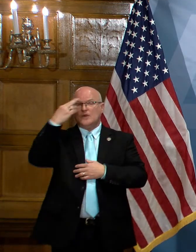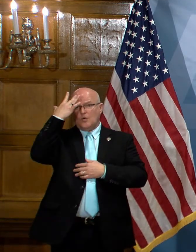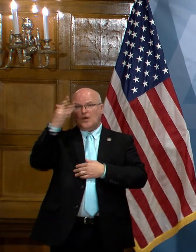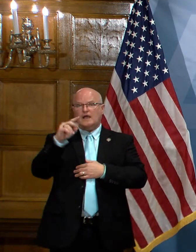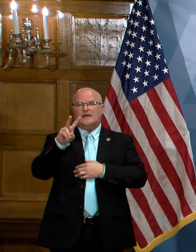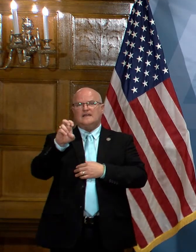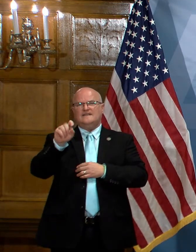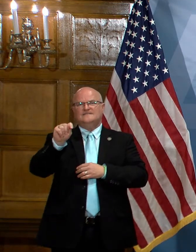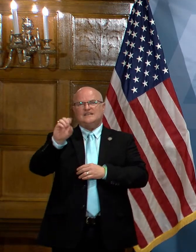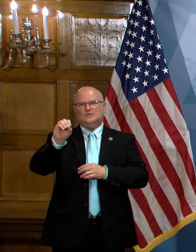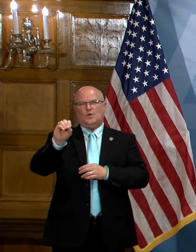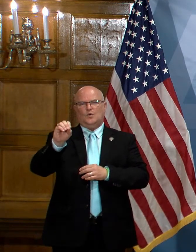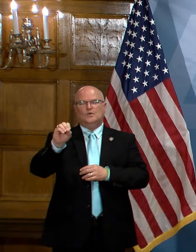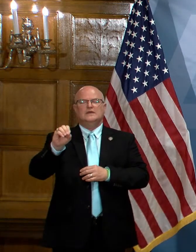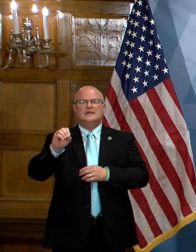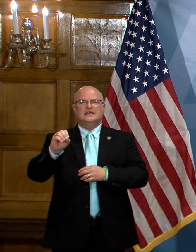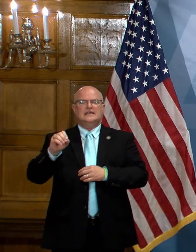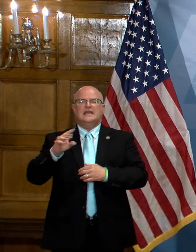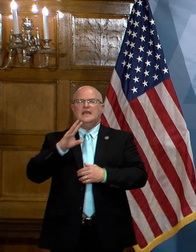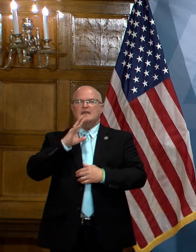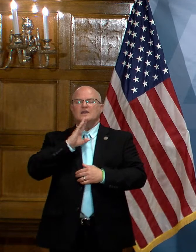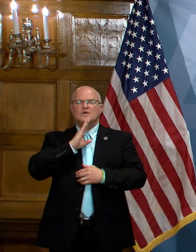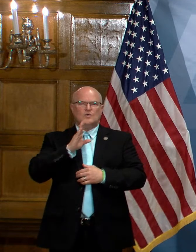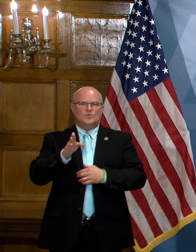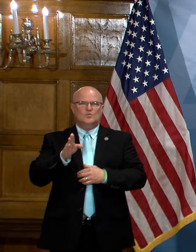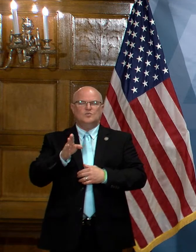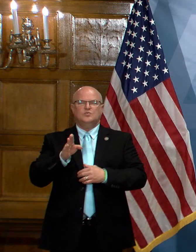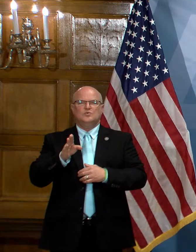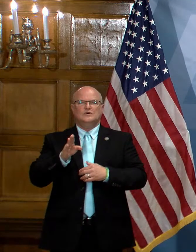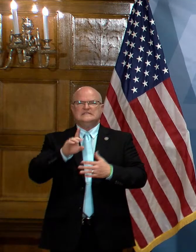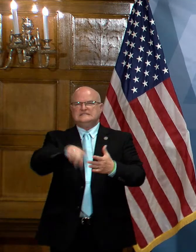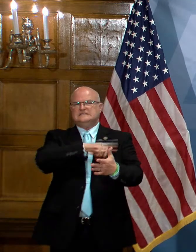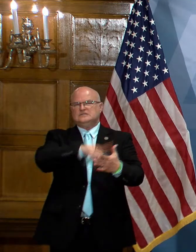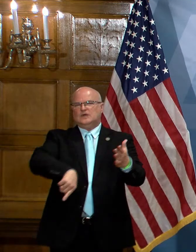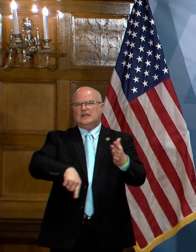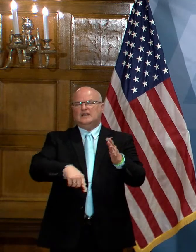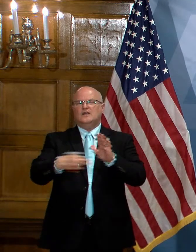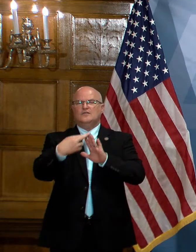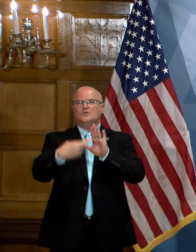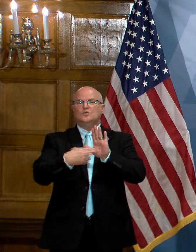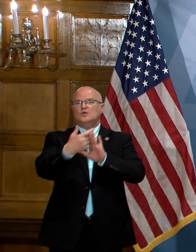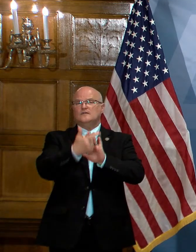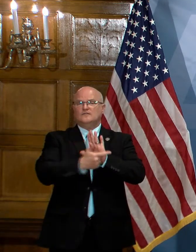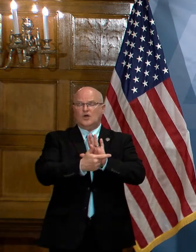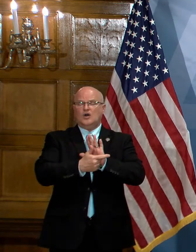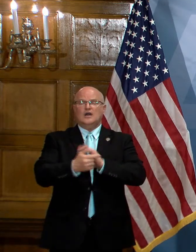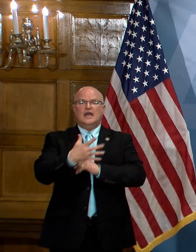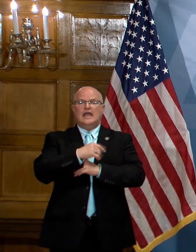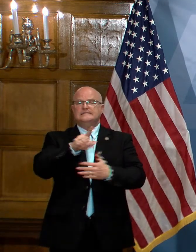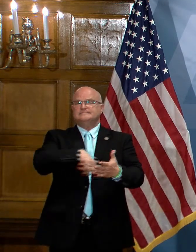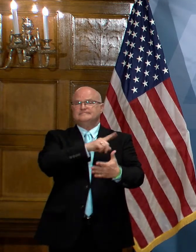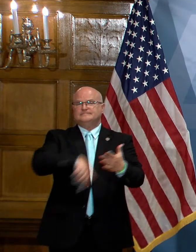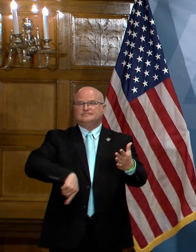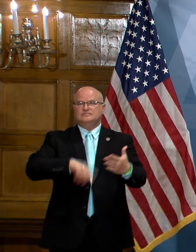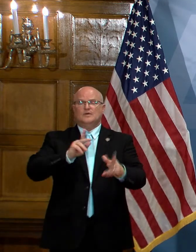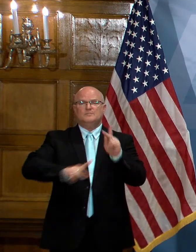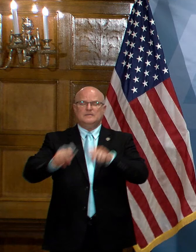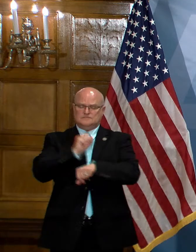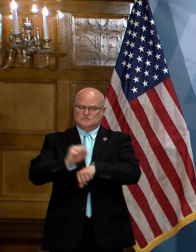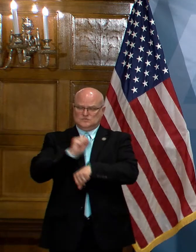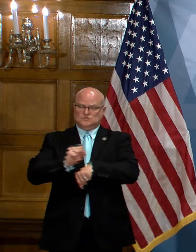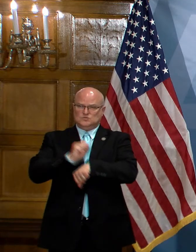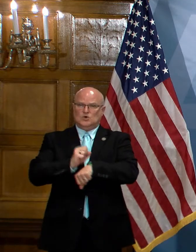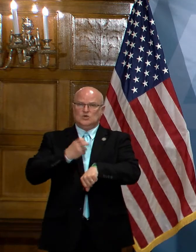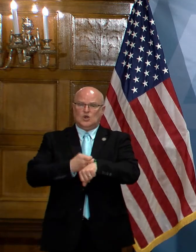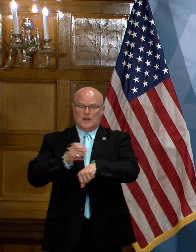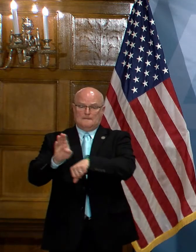I vetoed it. It would undermine the rule of law, and it would undermine all of those that worked hard